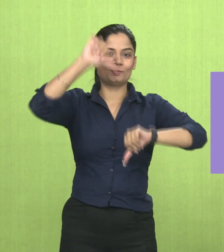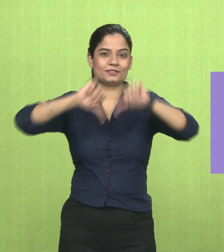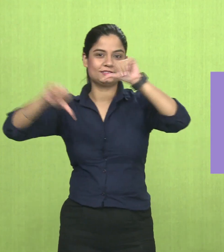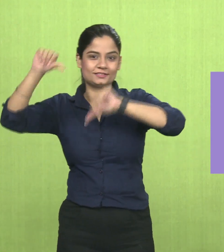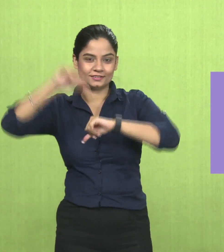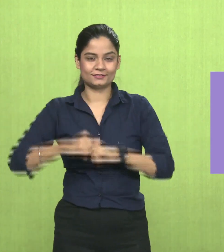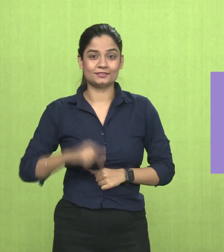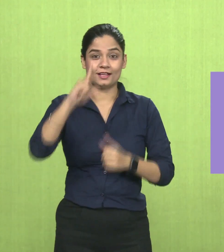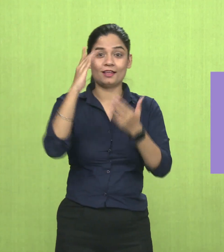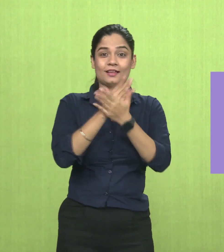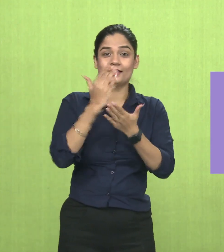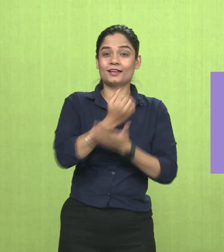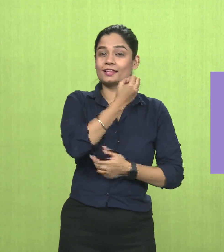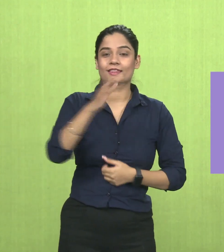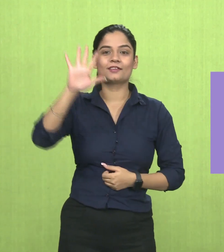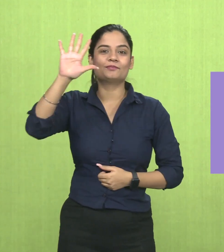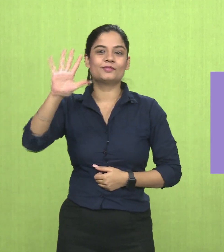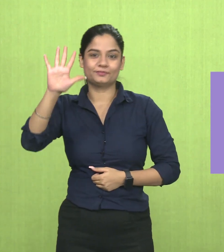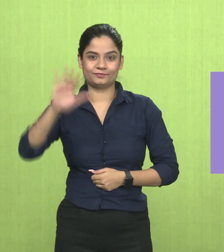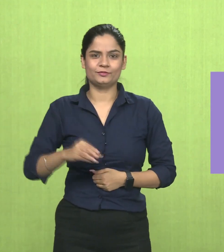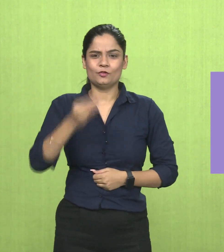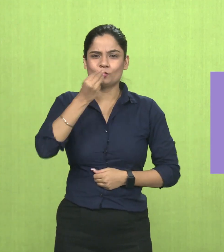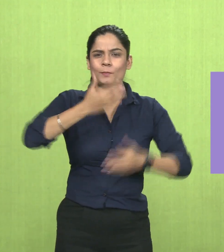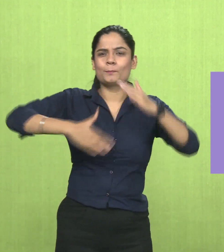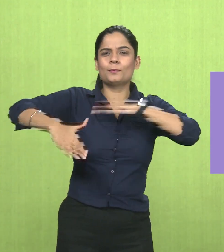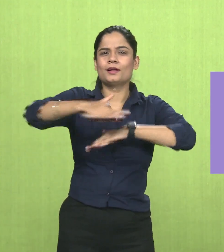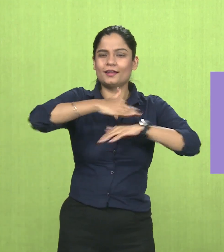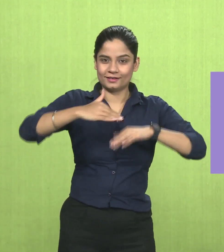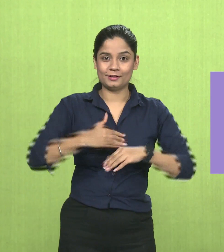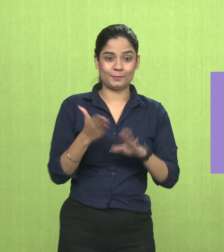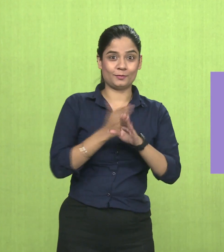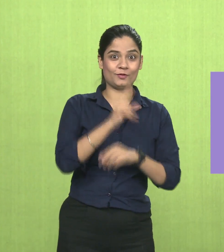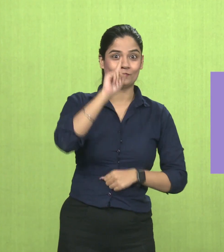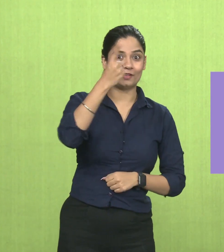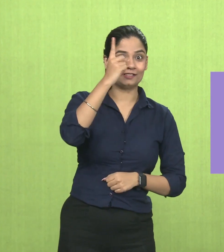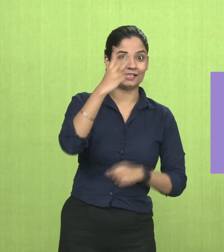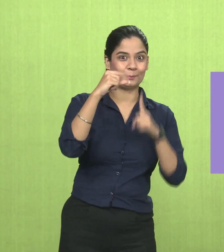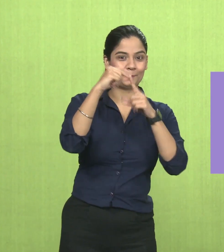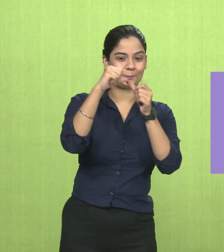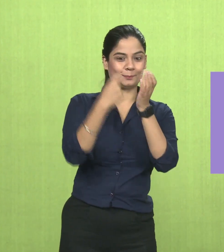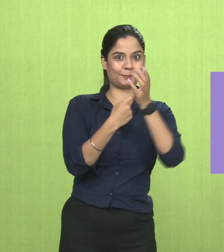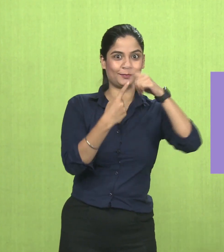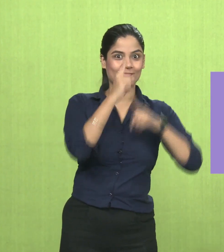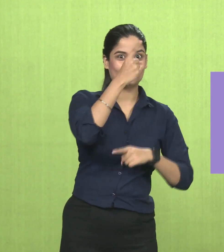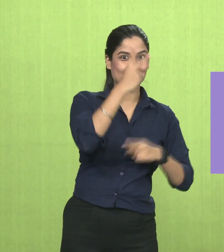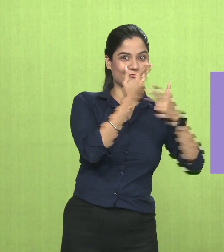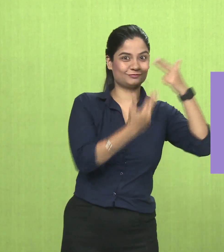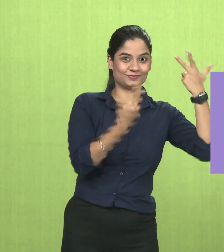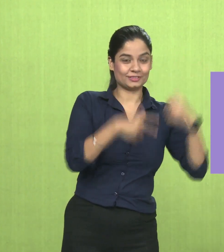The subject is home science. Lesson number 5, meal planning. We have covered part 1 and 2. This